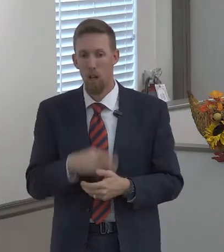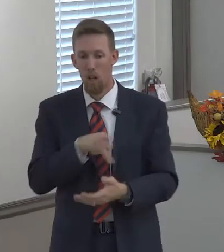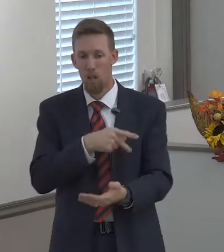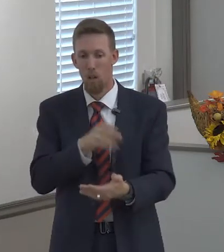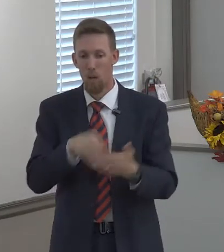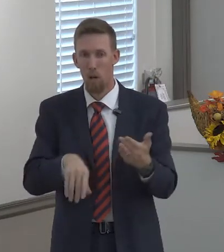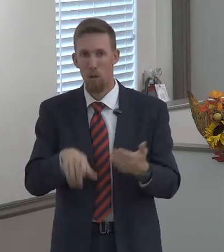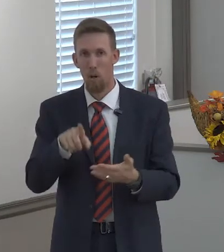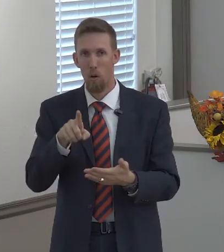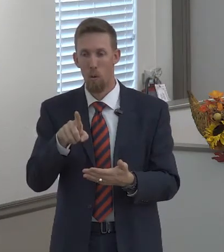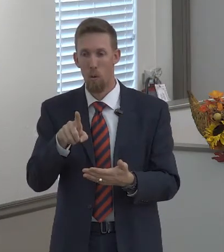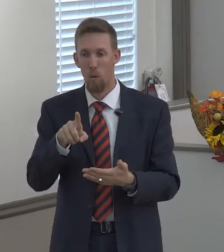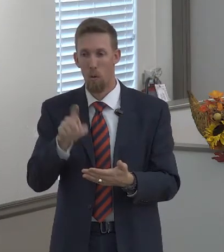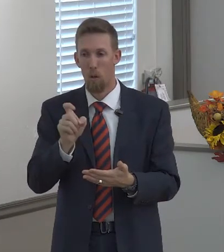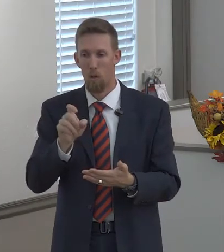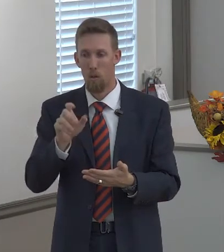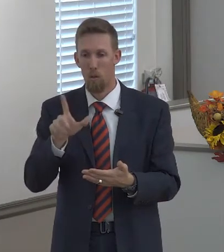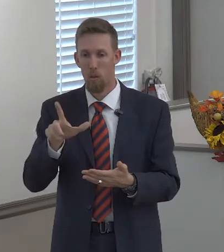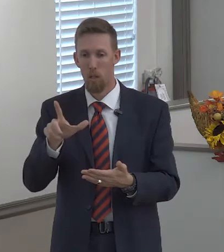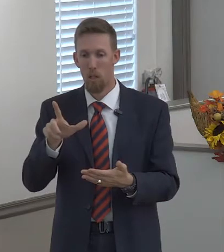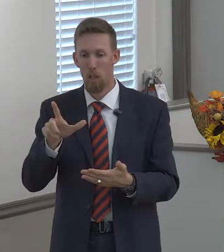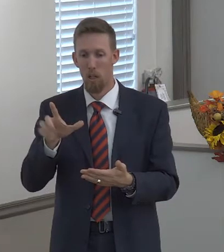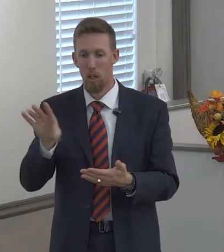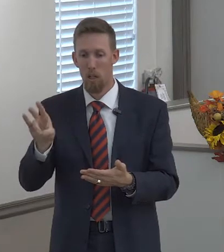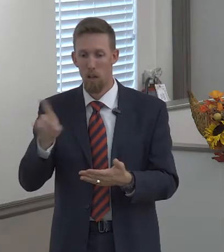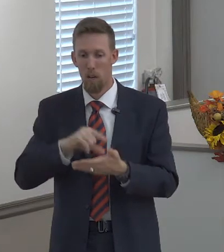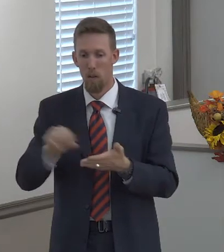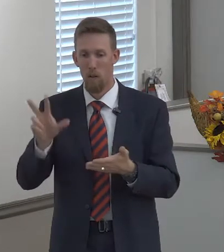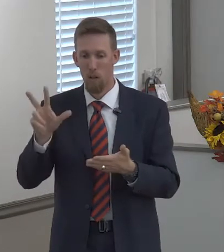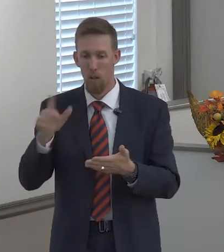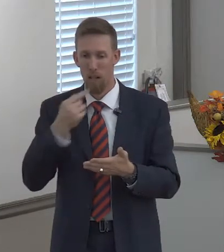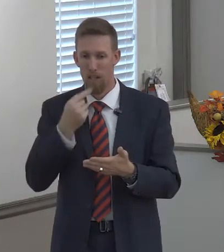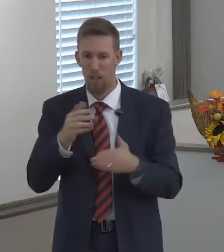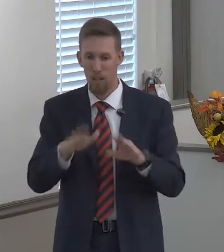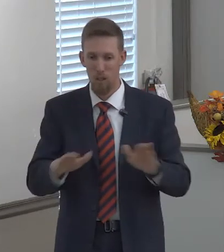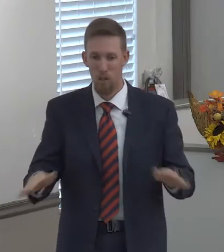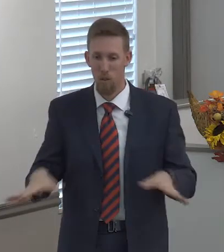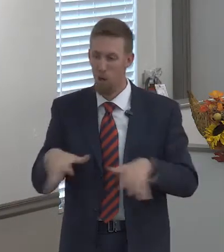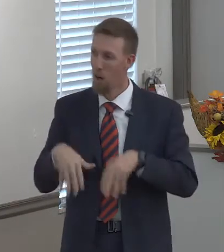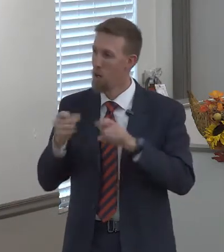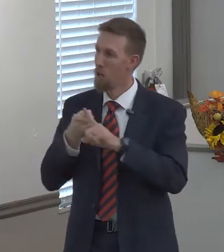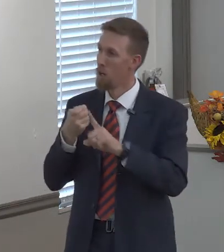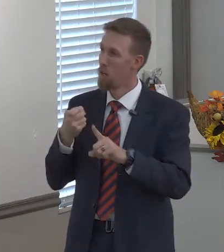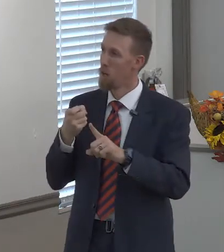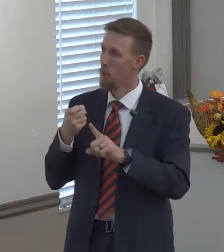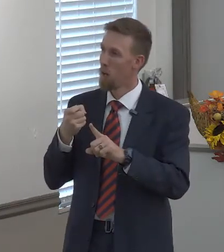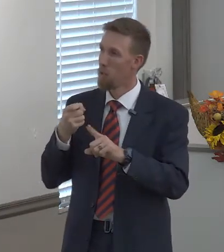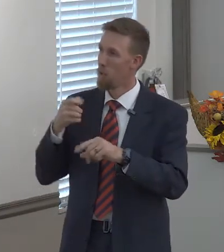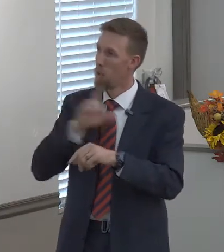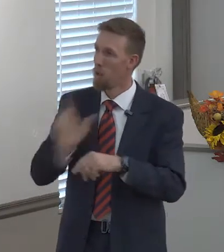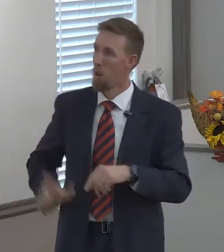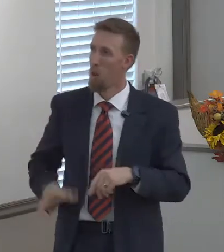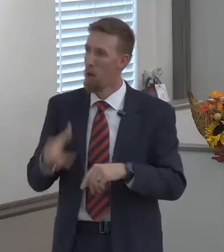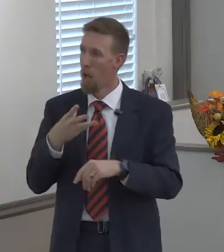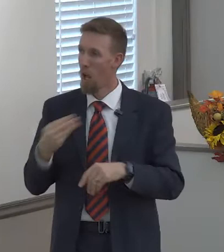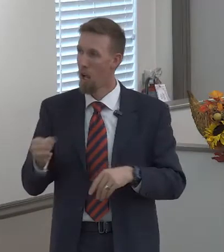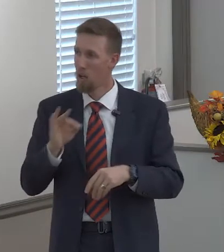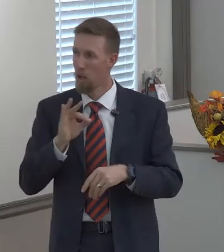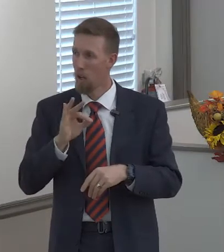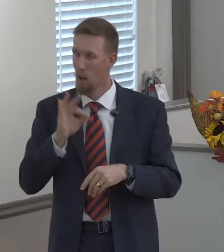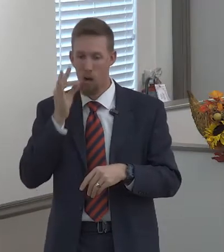we see listed on our prayer sheet that we get. Each one of us get a prayer bulletin. And we pray for